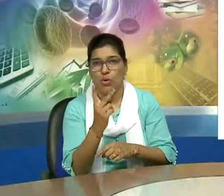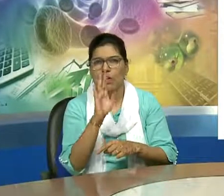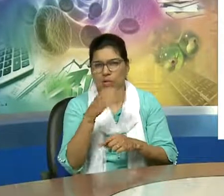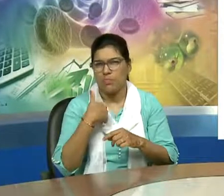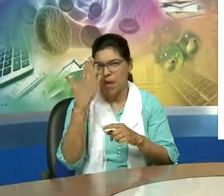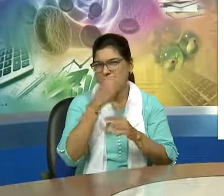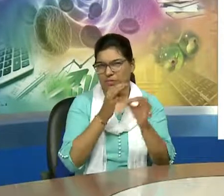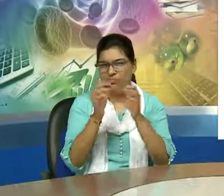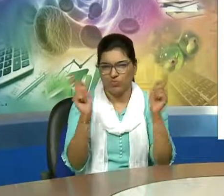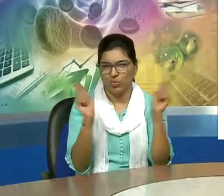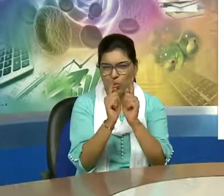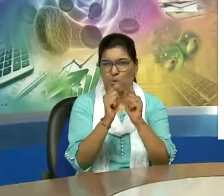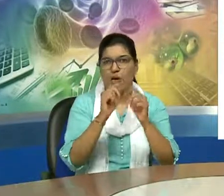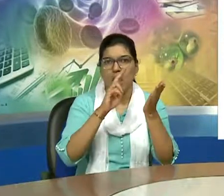These two nutrients,